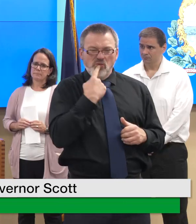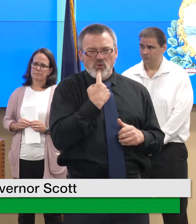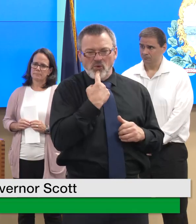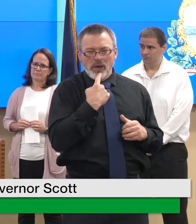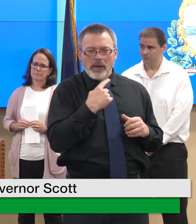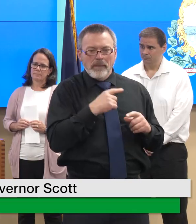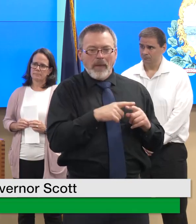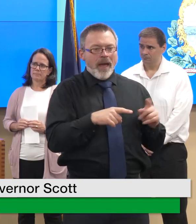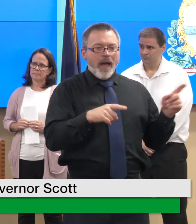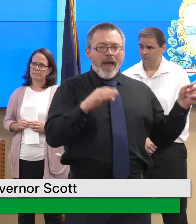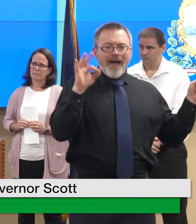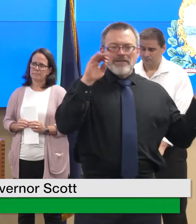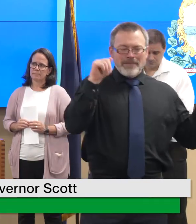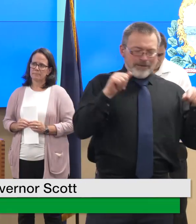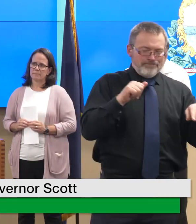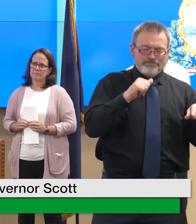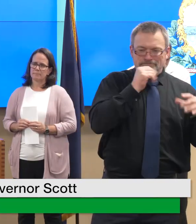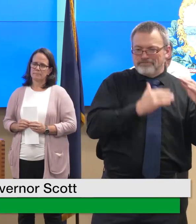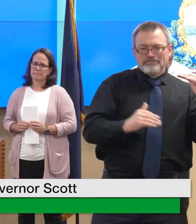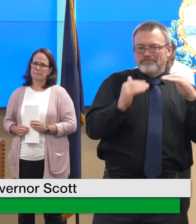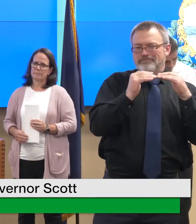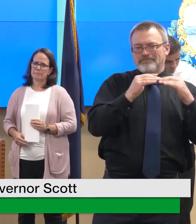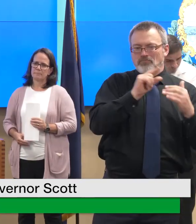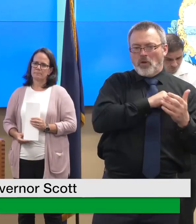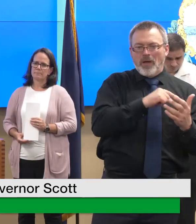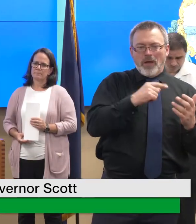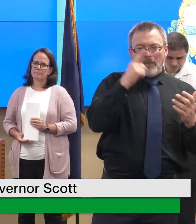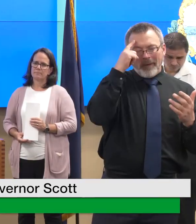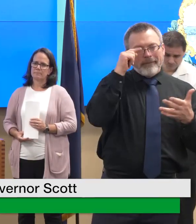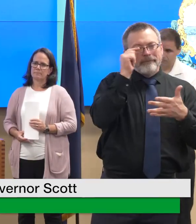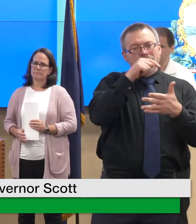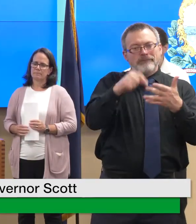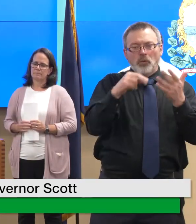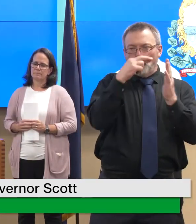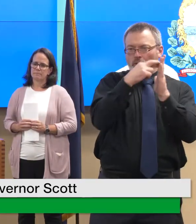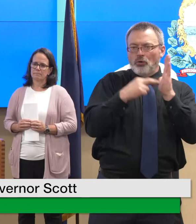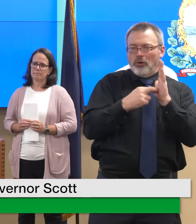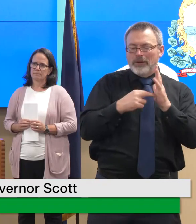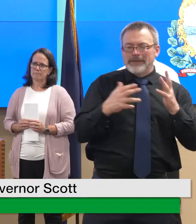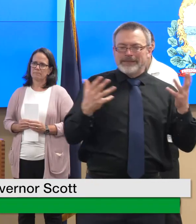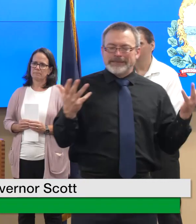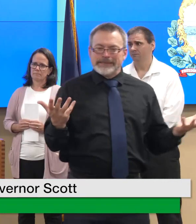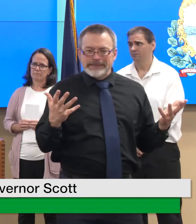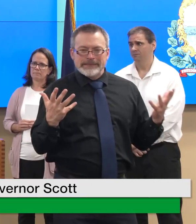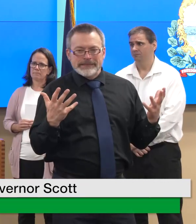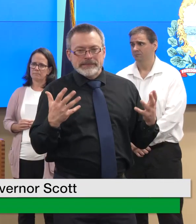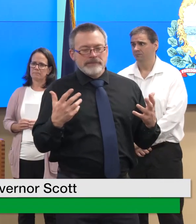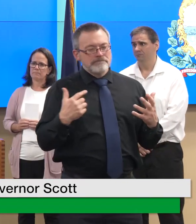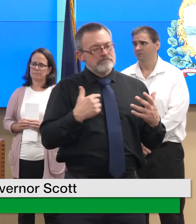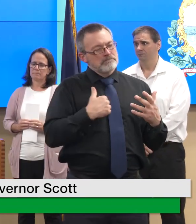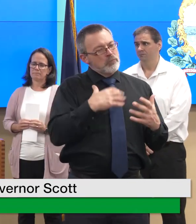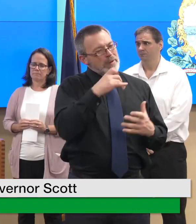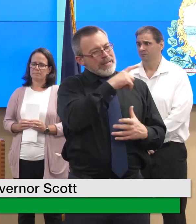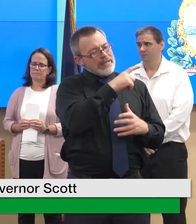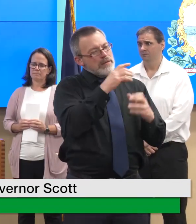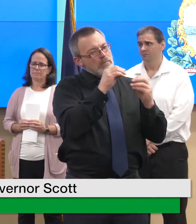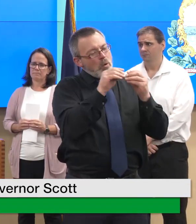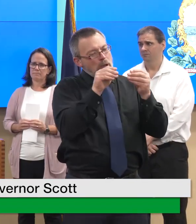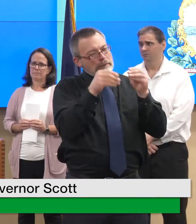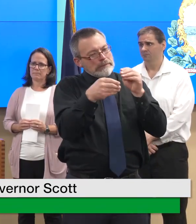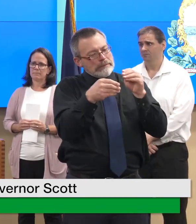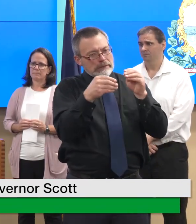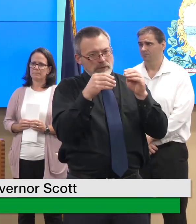to help because of a process, a rule of some sort. I'd like to see more latitude with FEMA in those